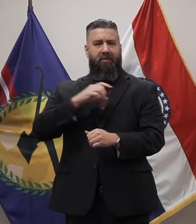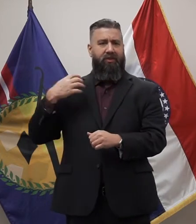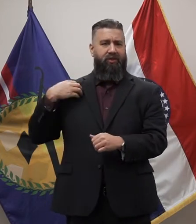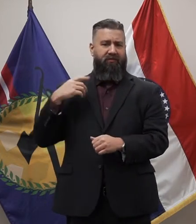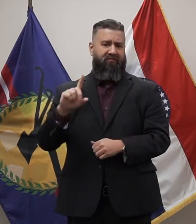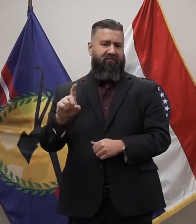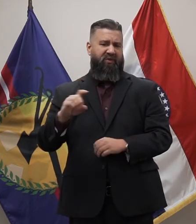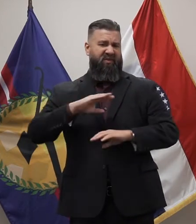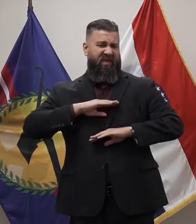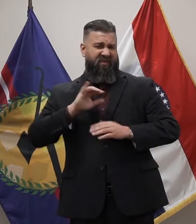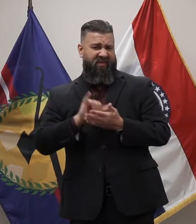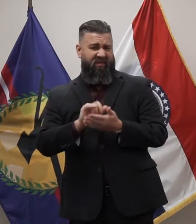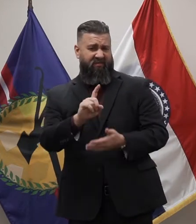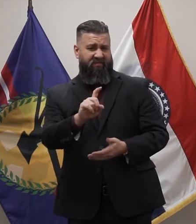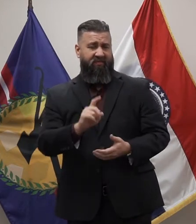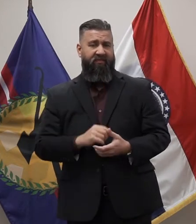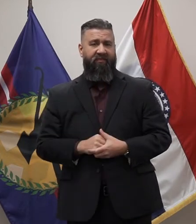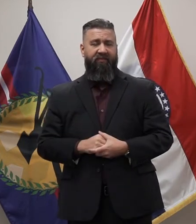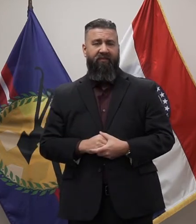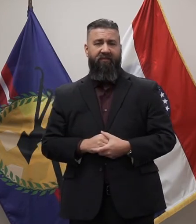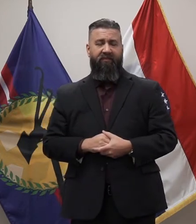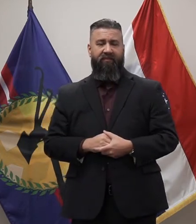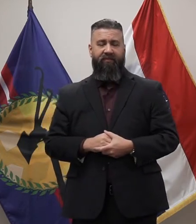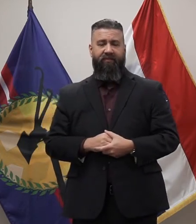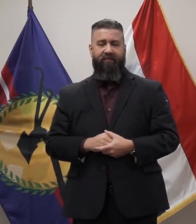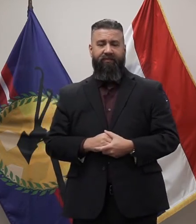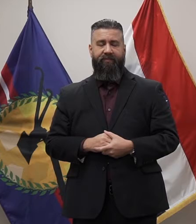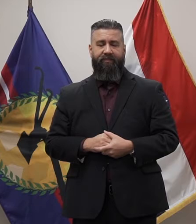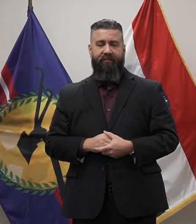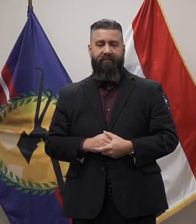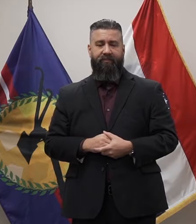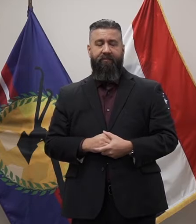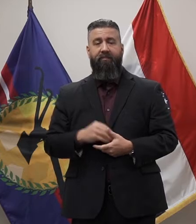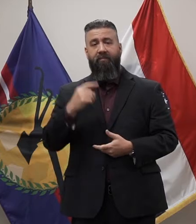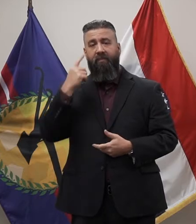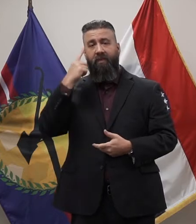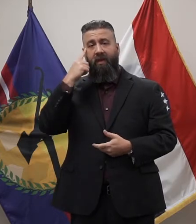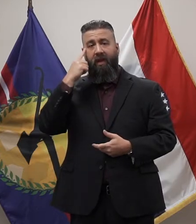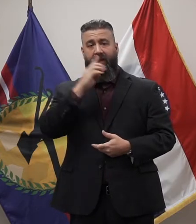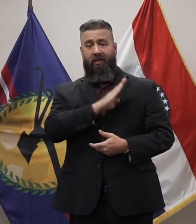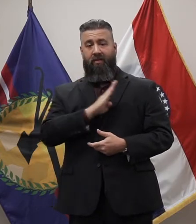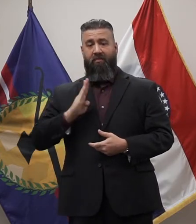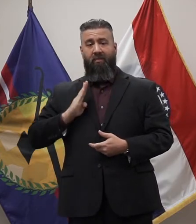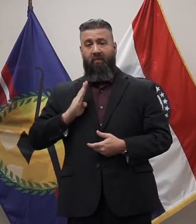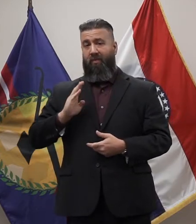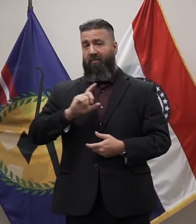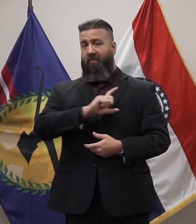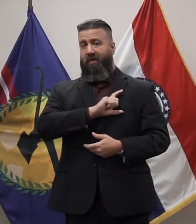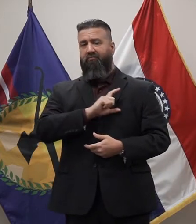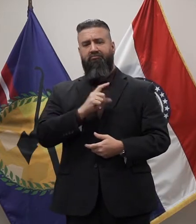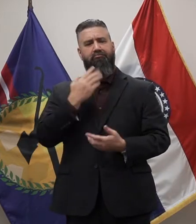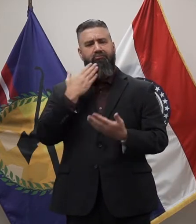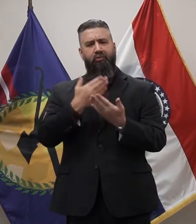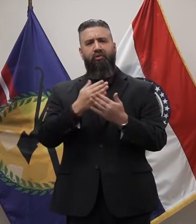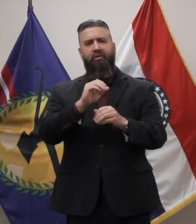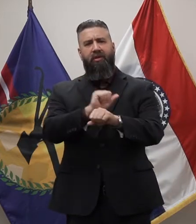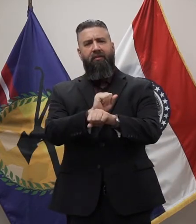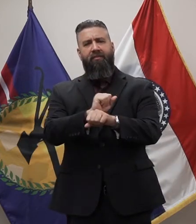going? A question about the selection process of the police chief. I think the Board of Police Commissioners has done a good